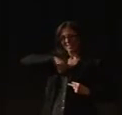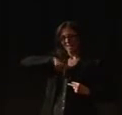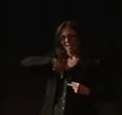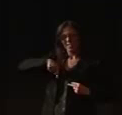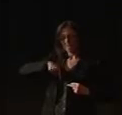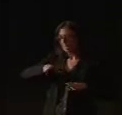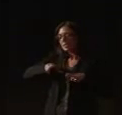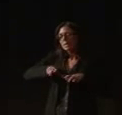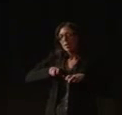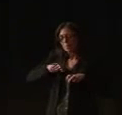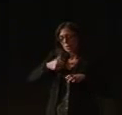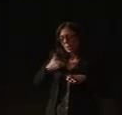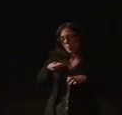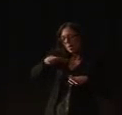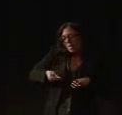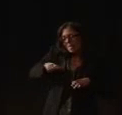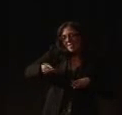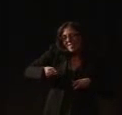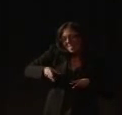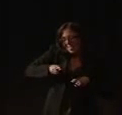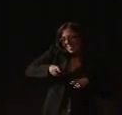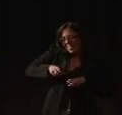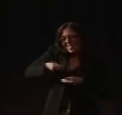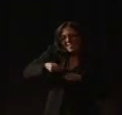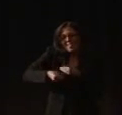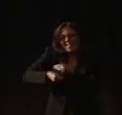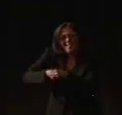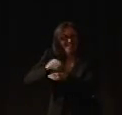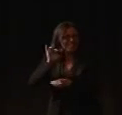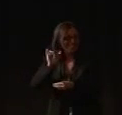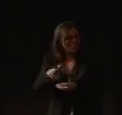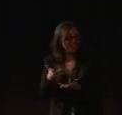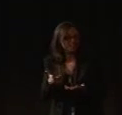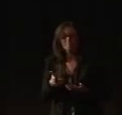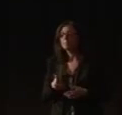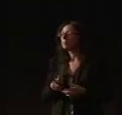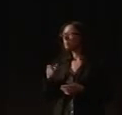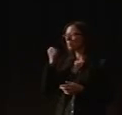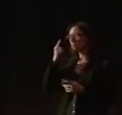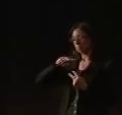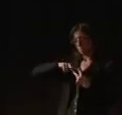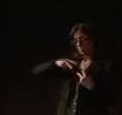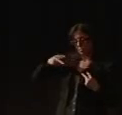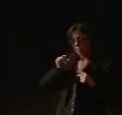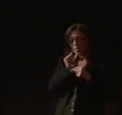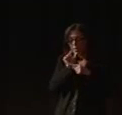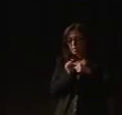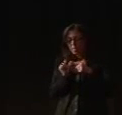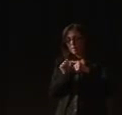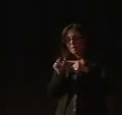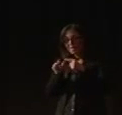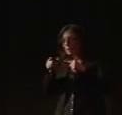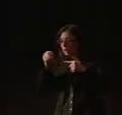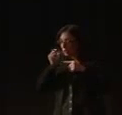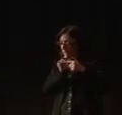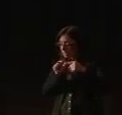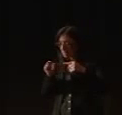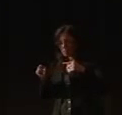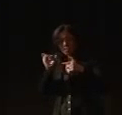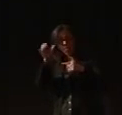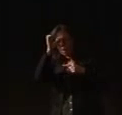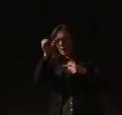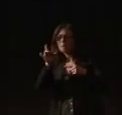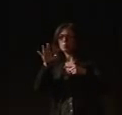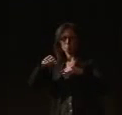of Richard Dawkins. And the concept of the gene is really profound, but my point here is that